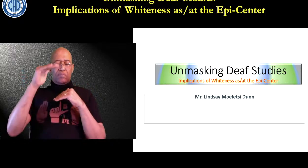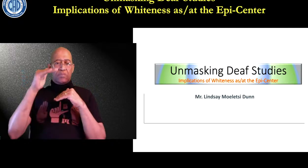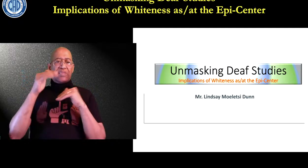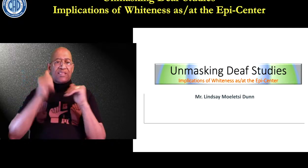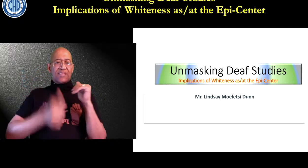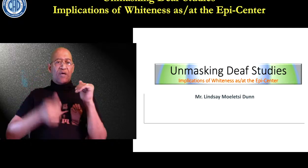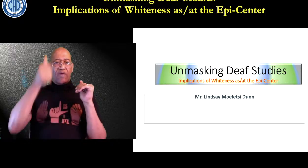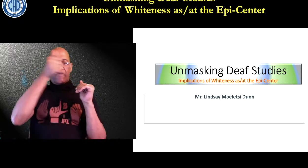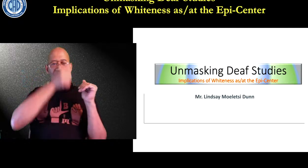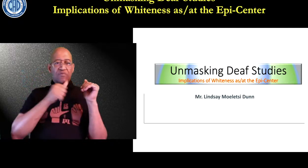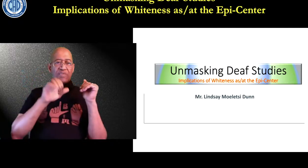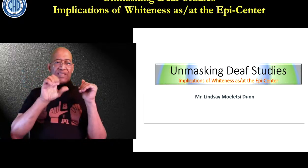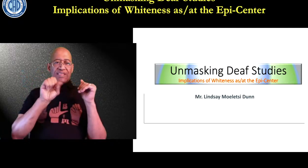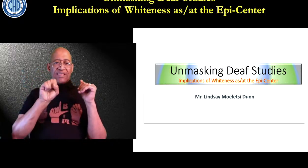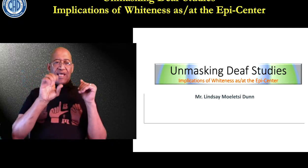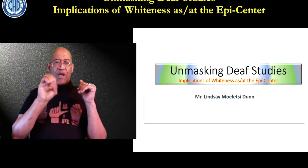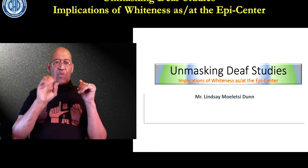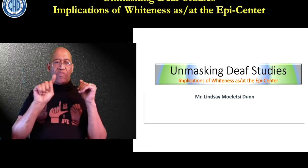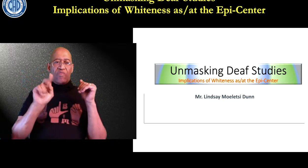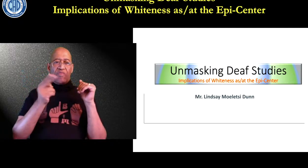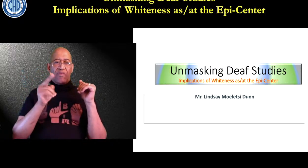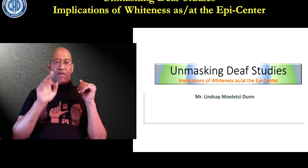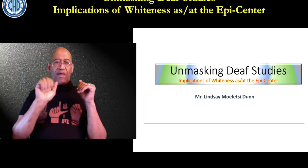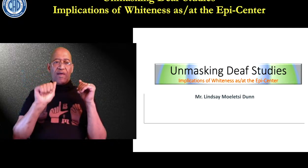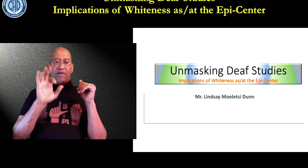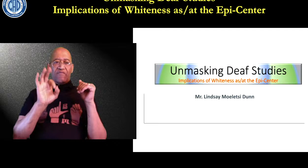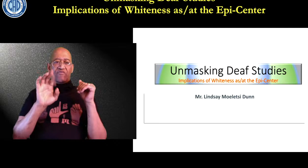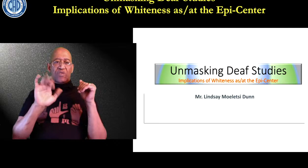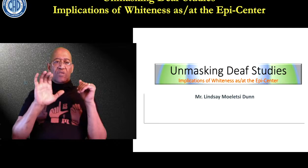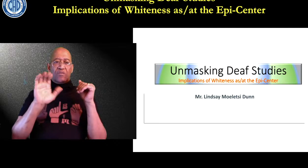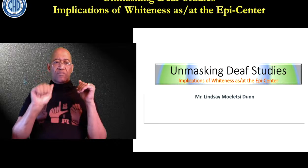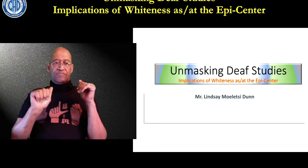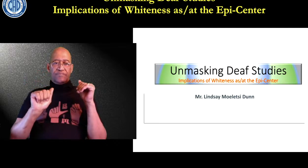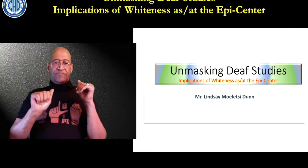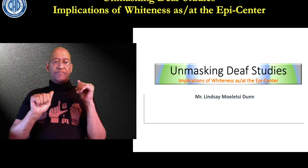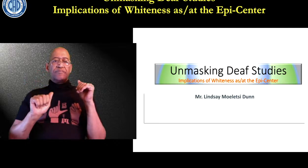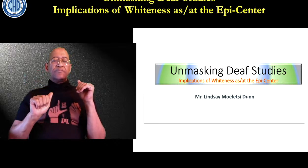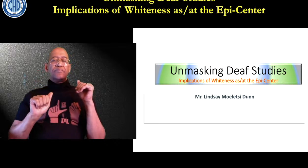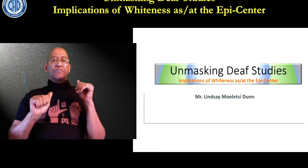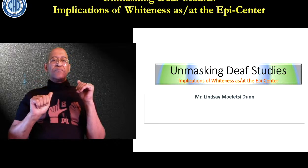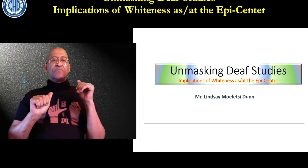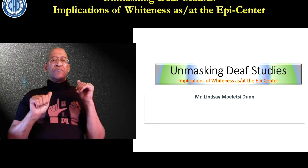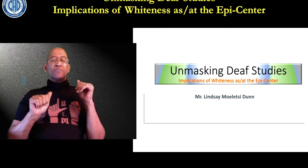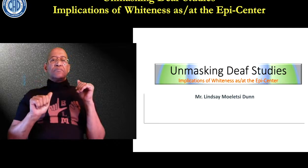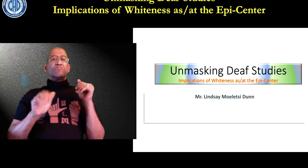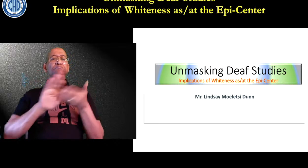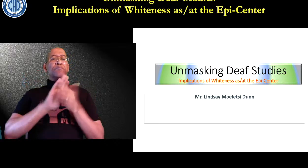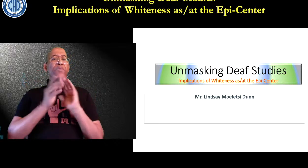Let me give you a little bit of background about myself. I was born and raised in South Africa.